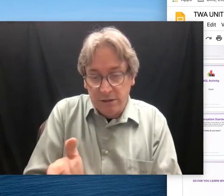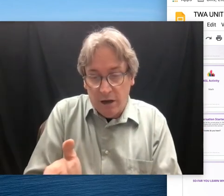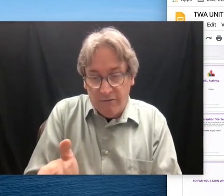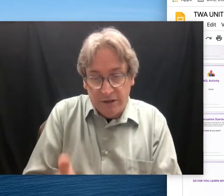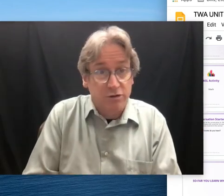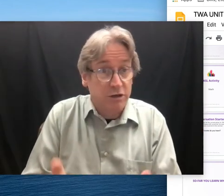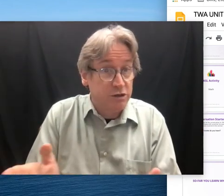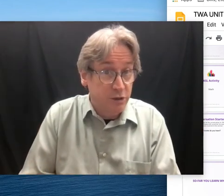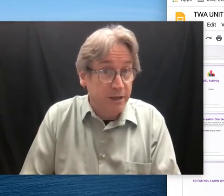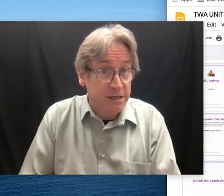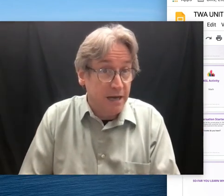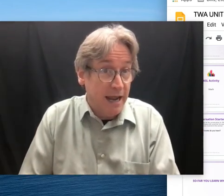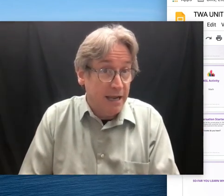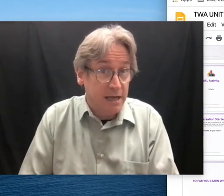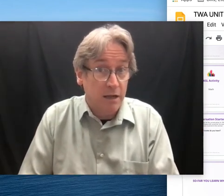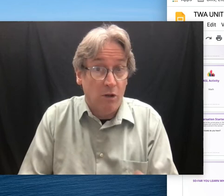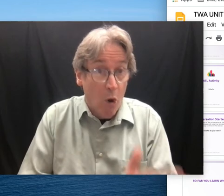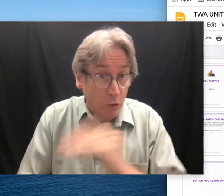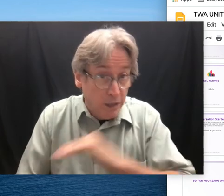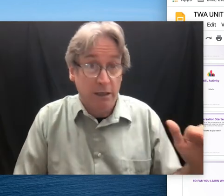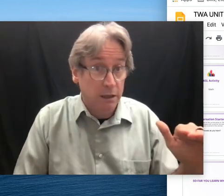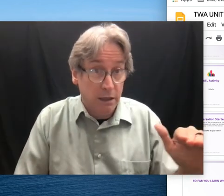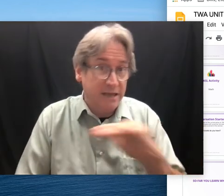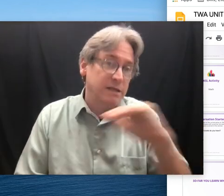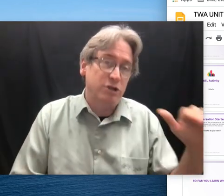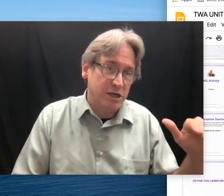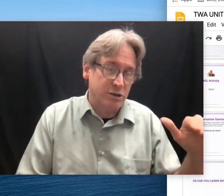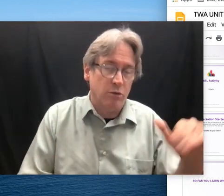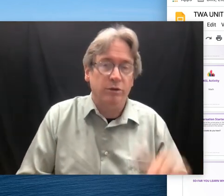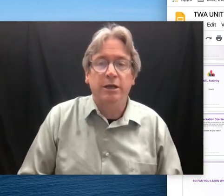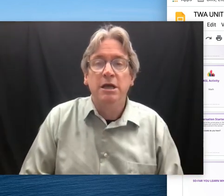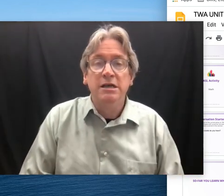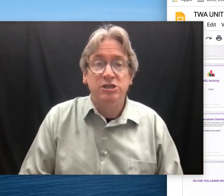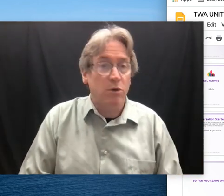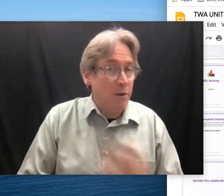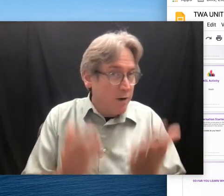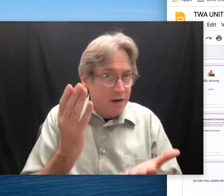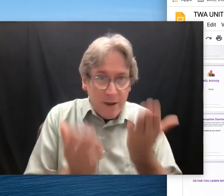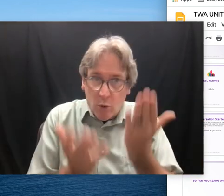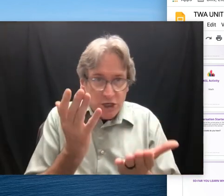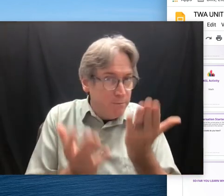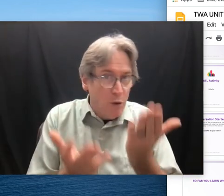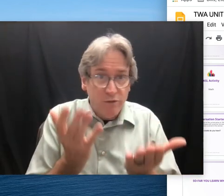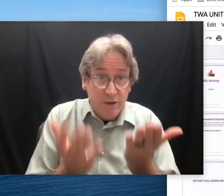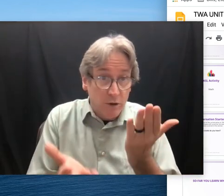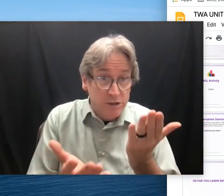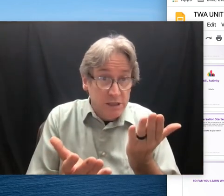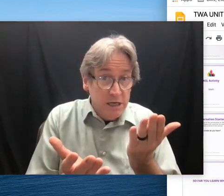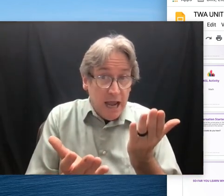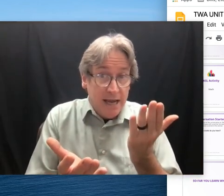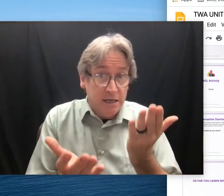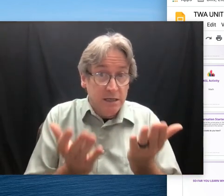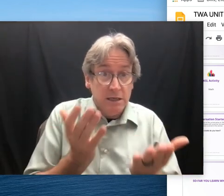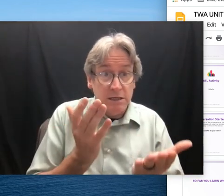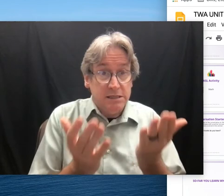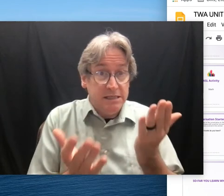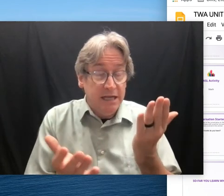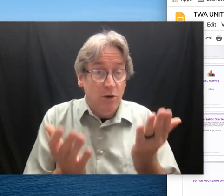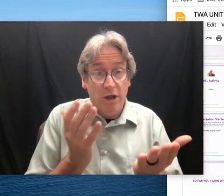videos of instructors doing this in ASL only, ASL and gesture only. So I would recommend watching both of those